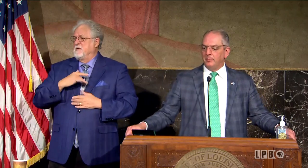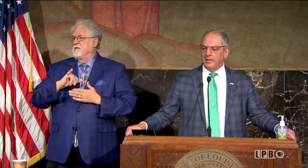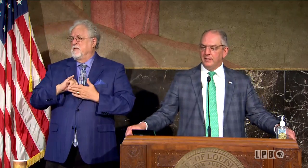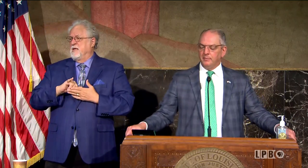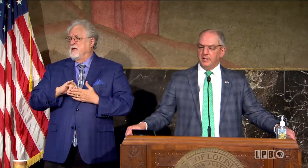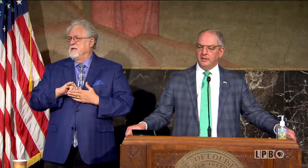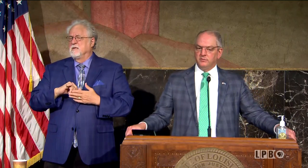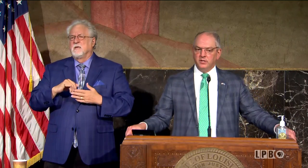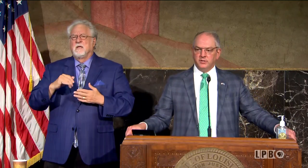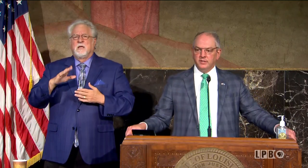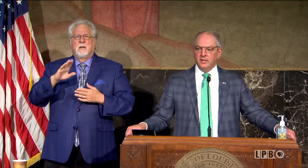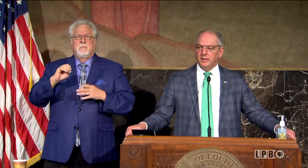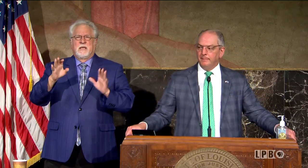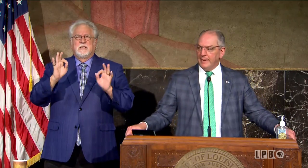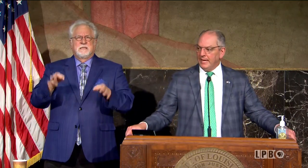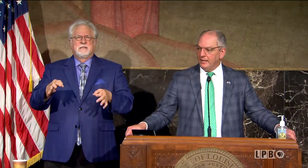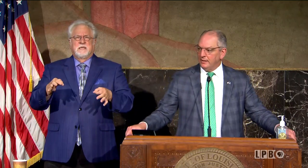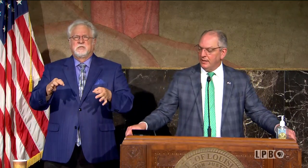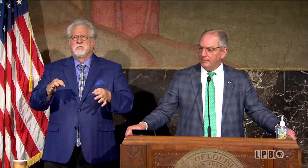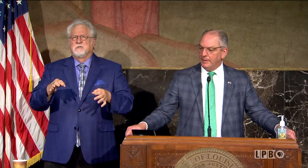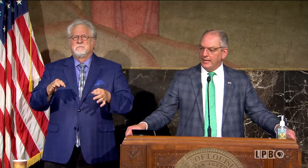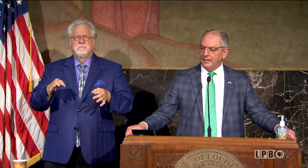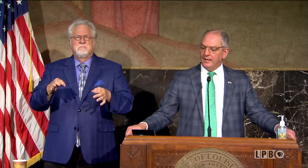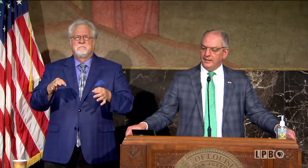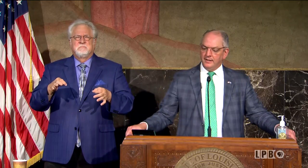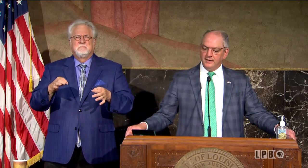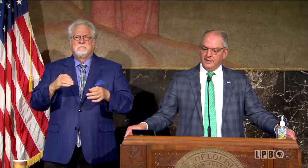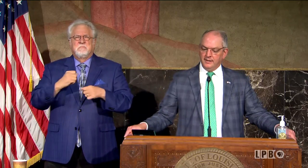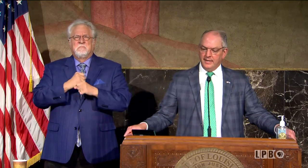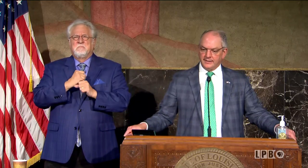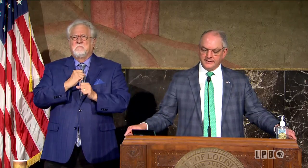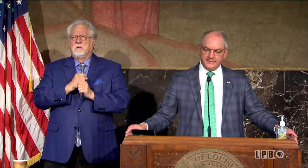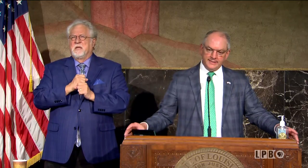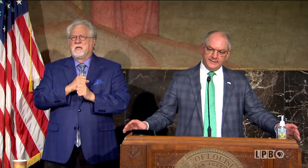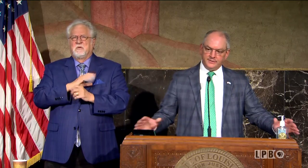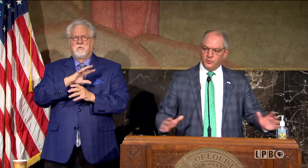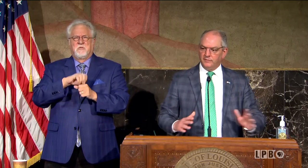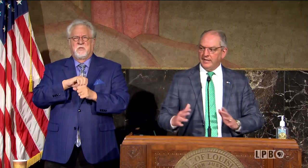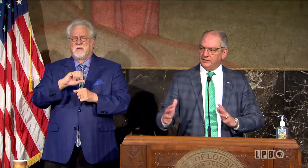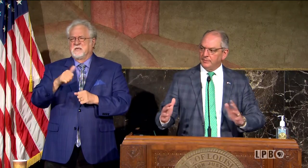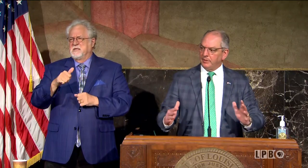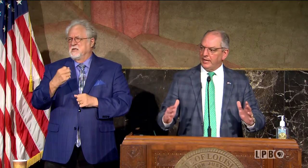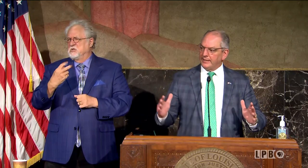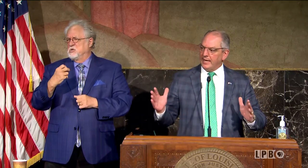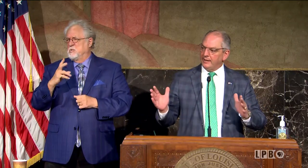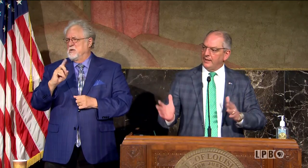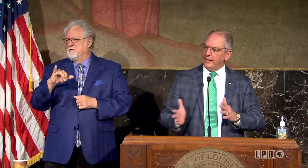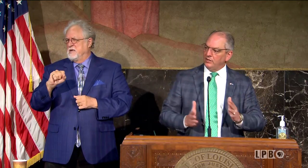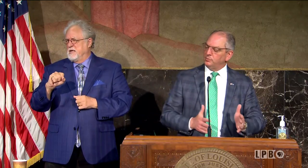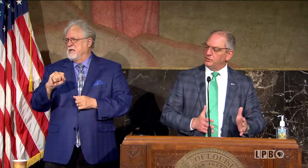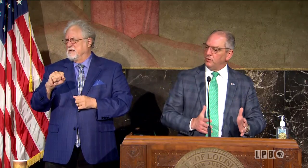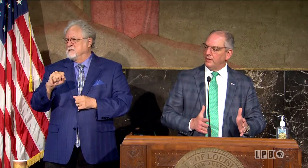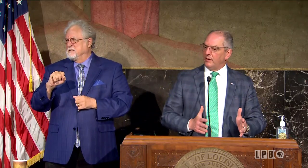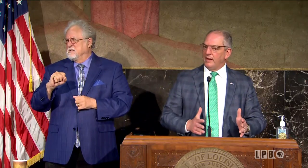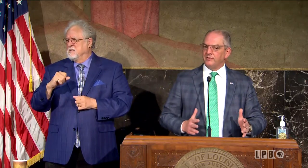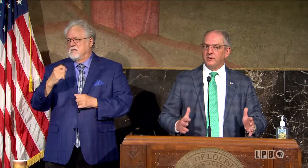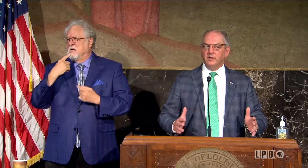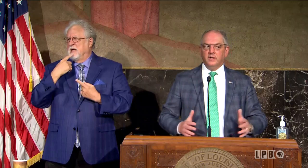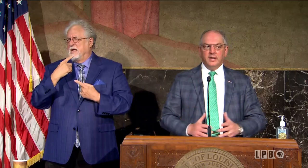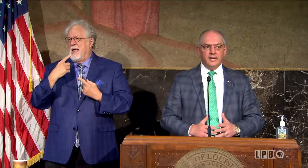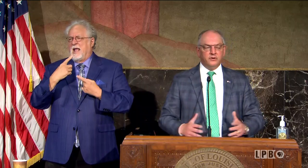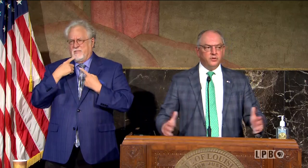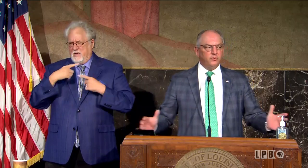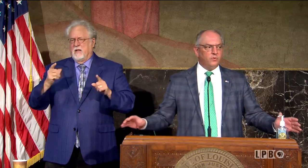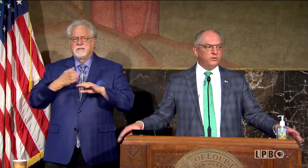will probably be a decision made in the next 10, 12 days, something like that, an announcement shortly